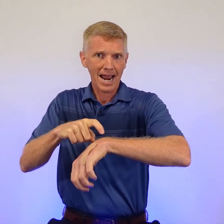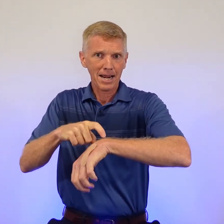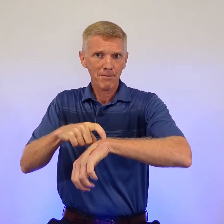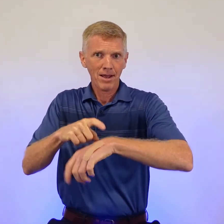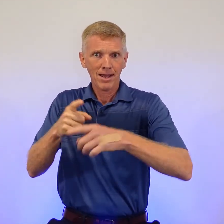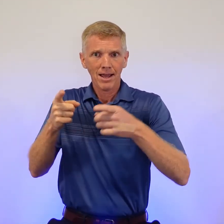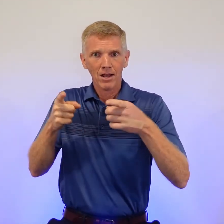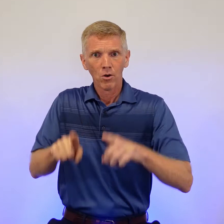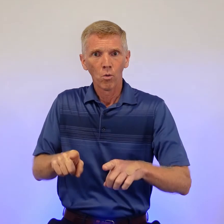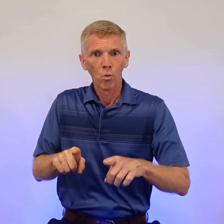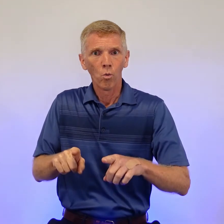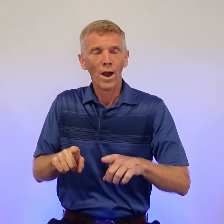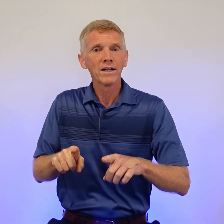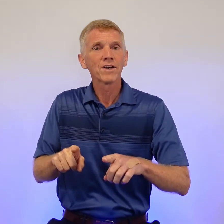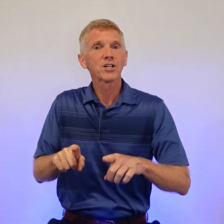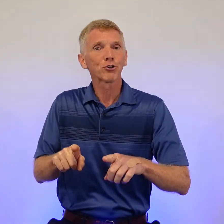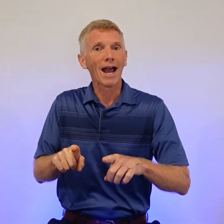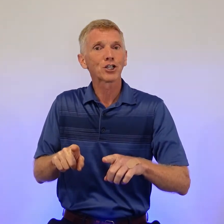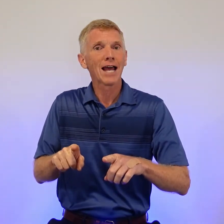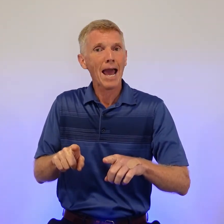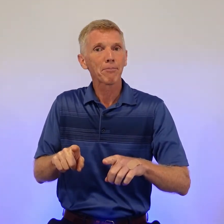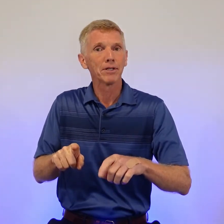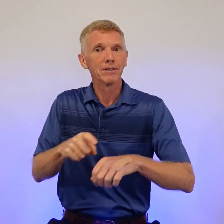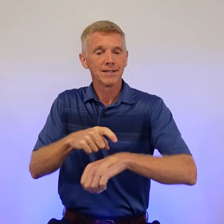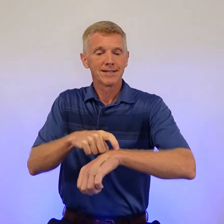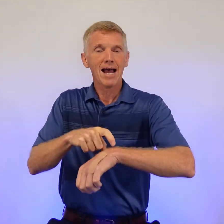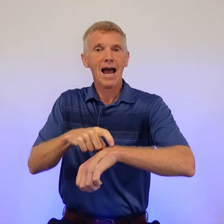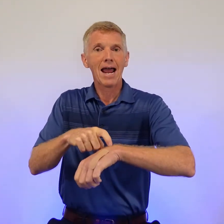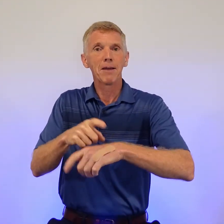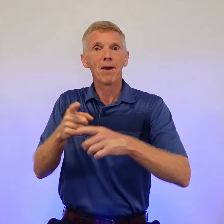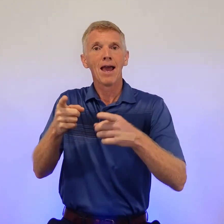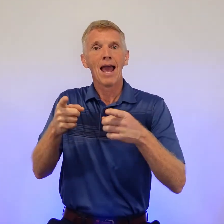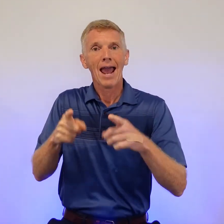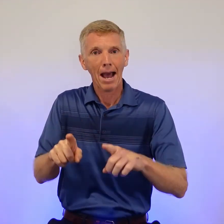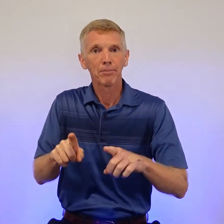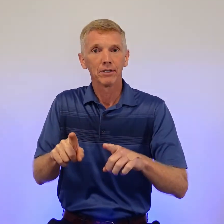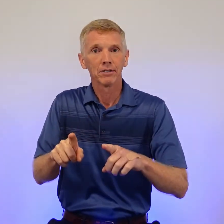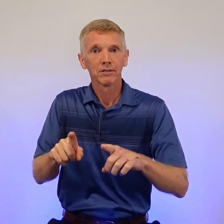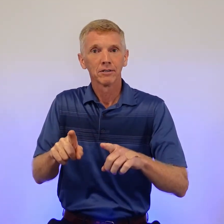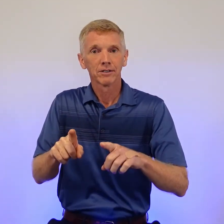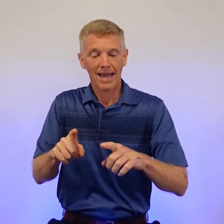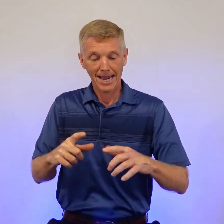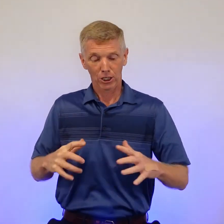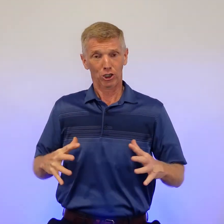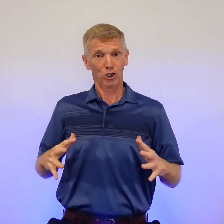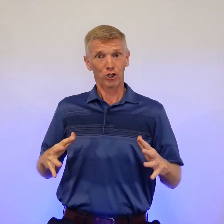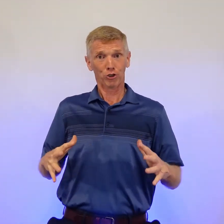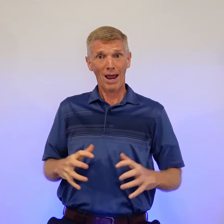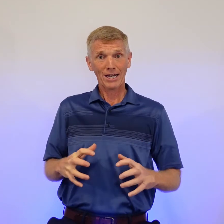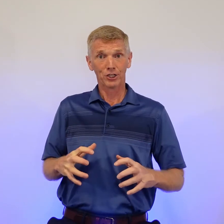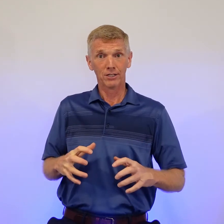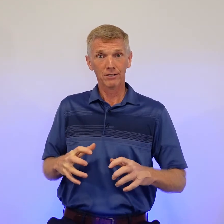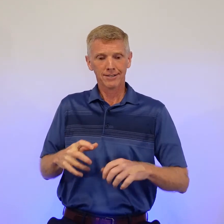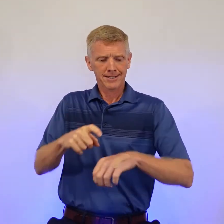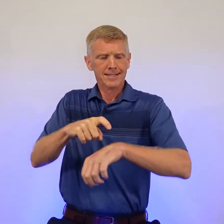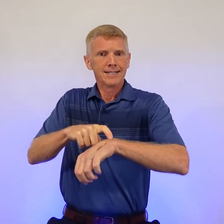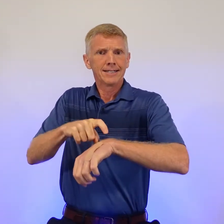time. When did the contraction happen? Time happen. Okay, contraction,